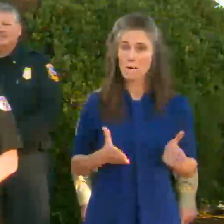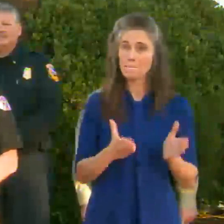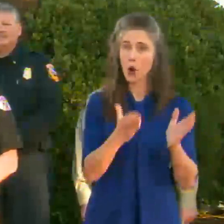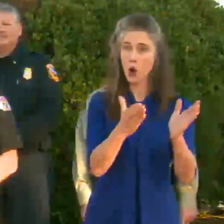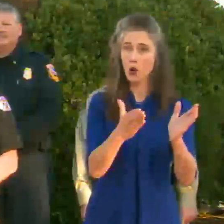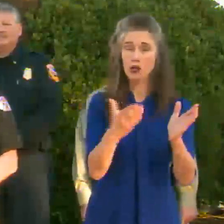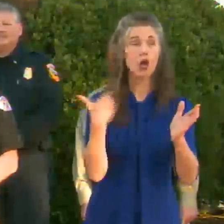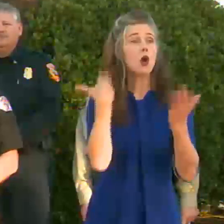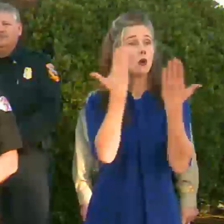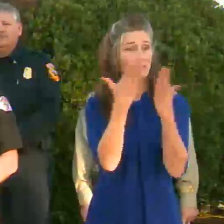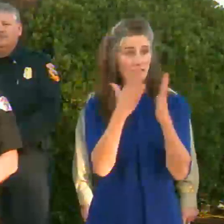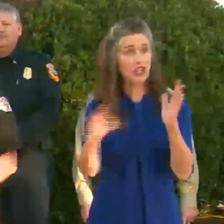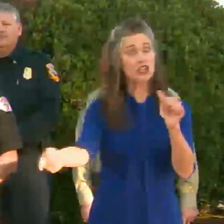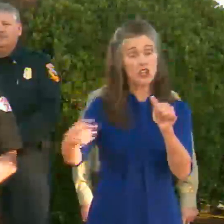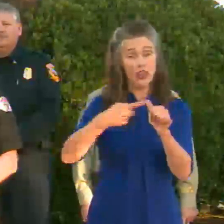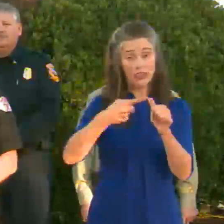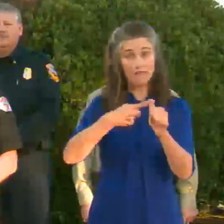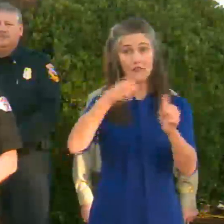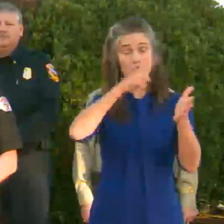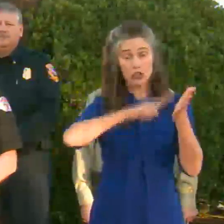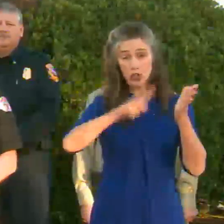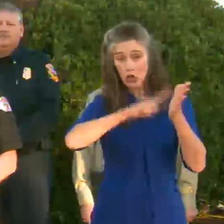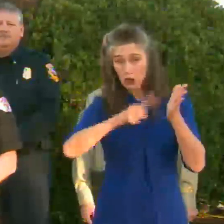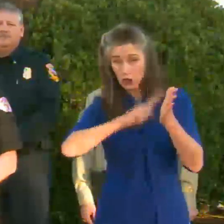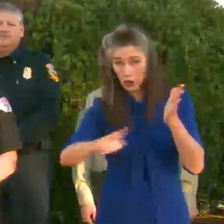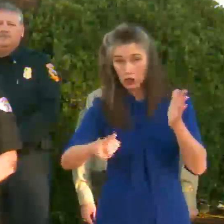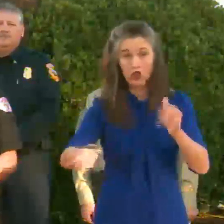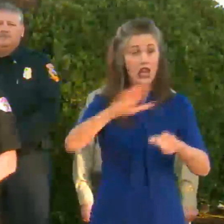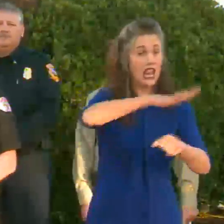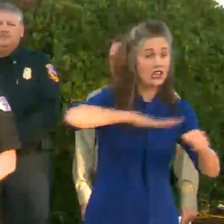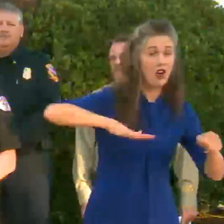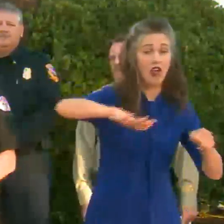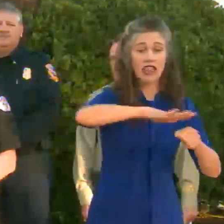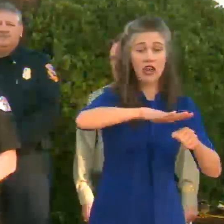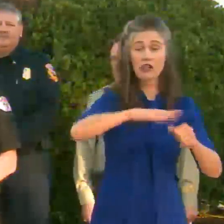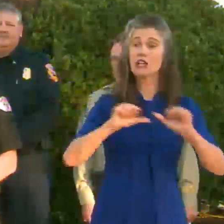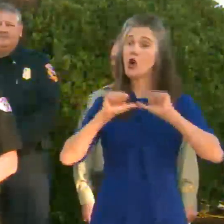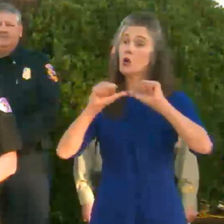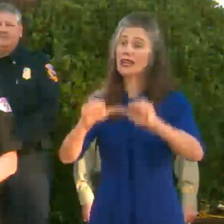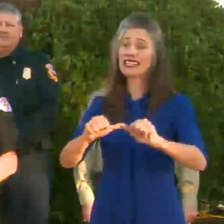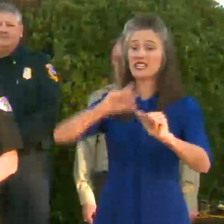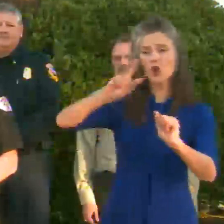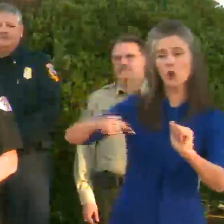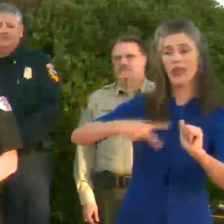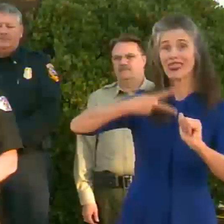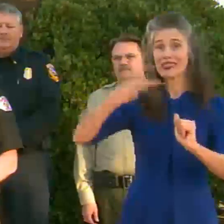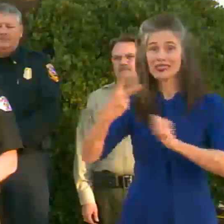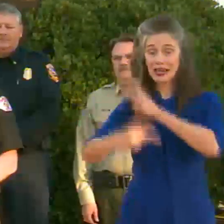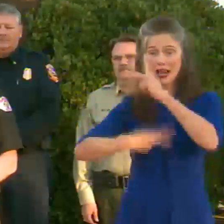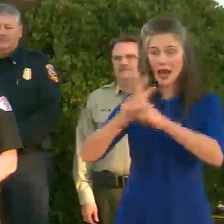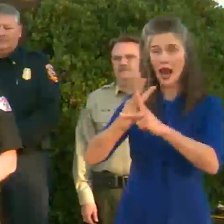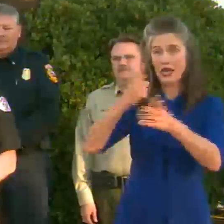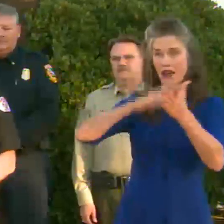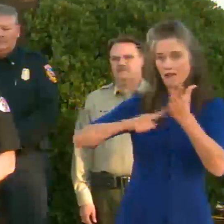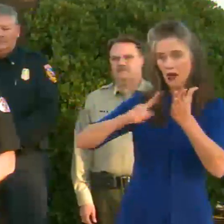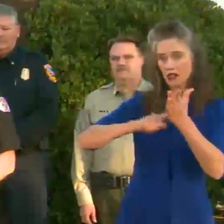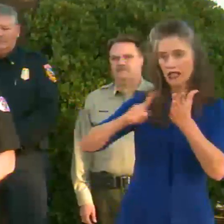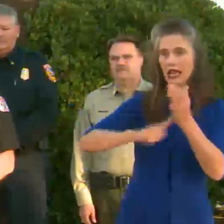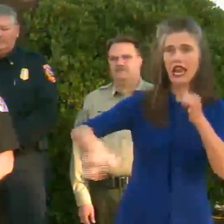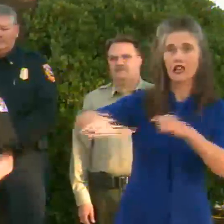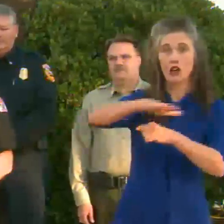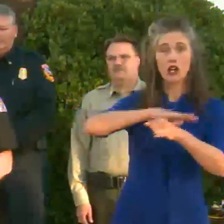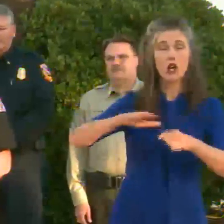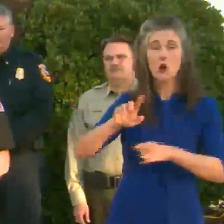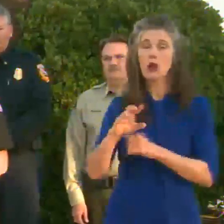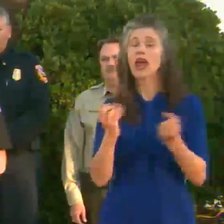move forward with the secondary searches of all those affected residents. We currently have 1,250 personnel assigned to the incident.